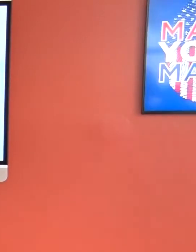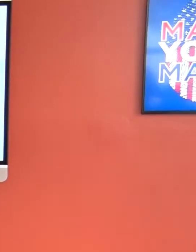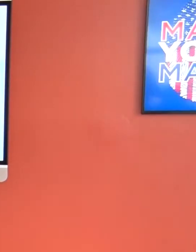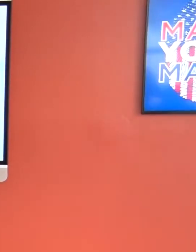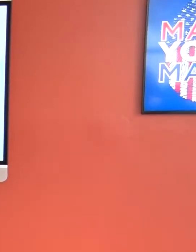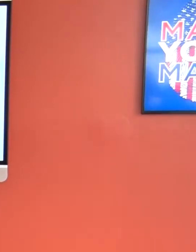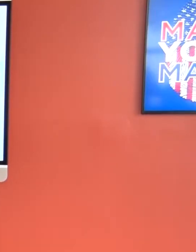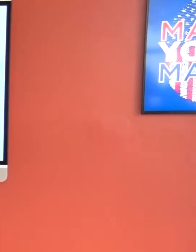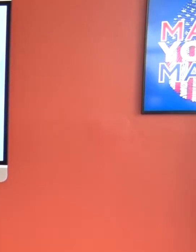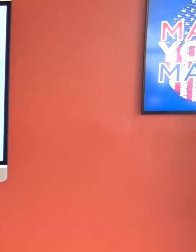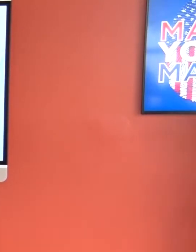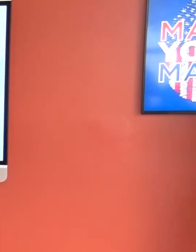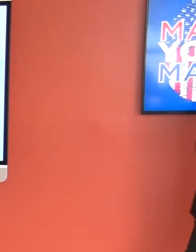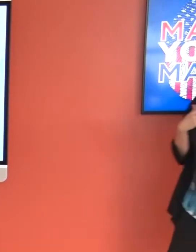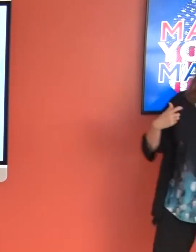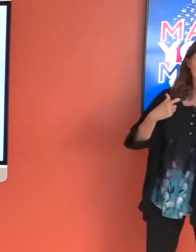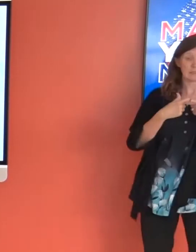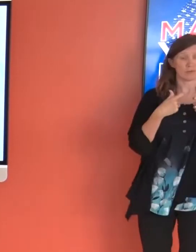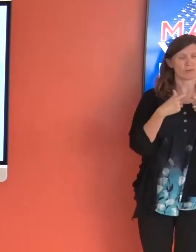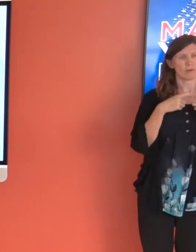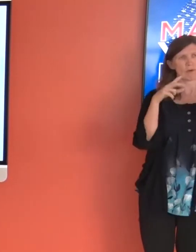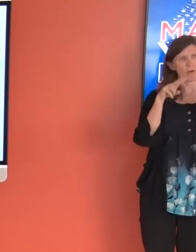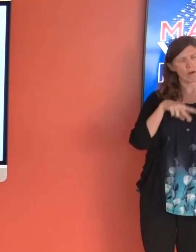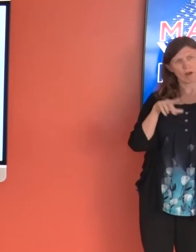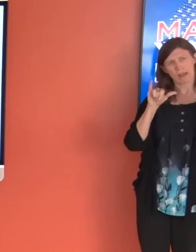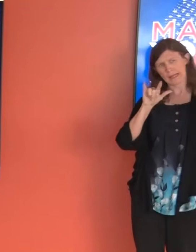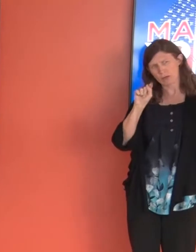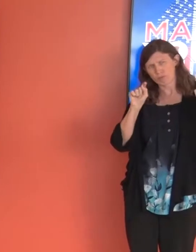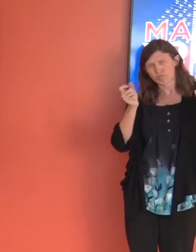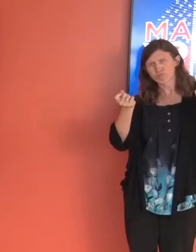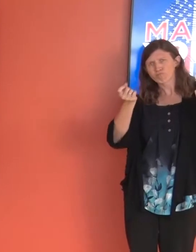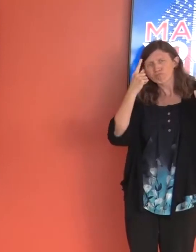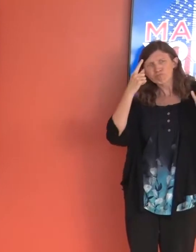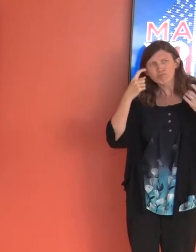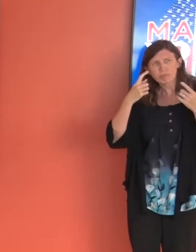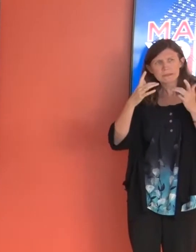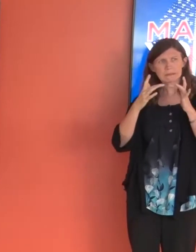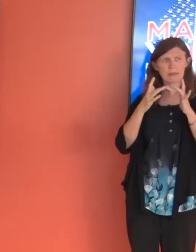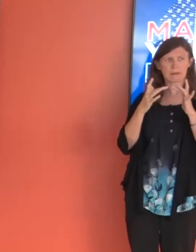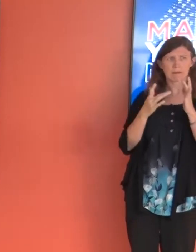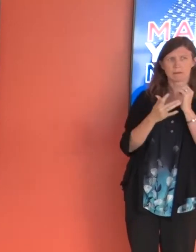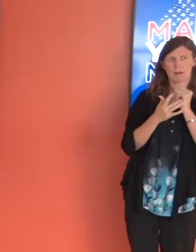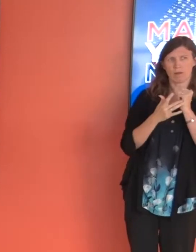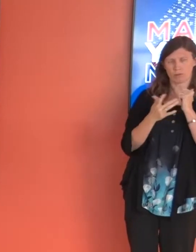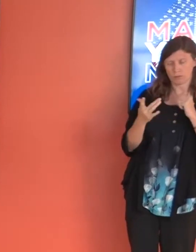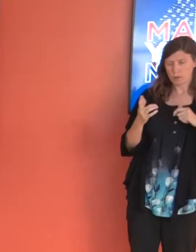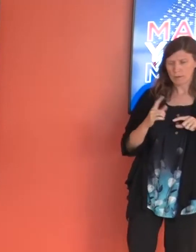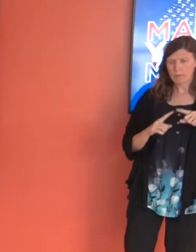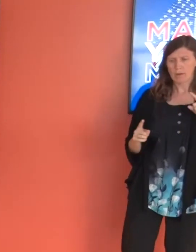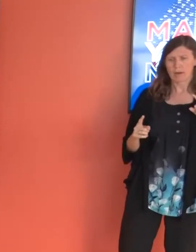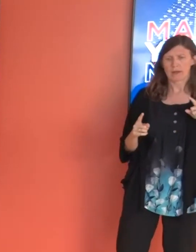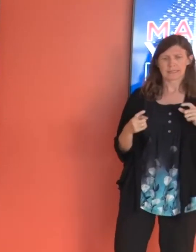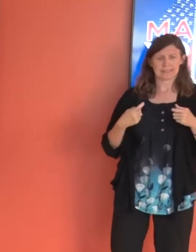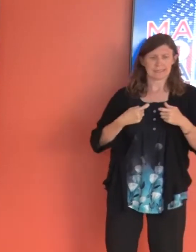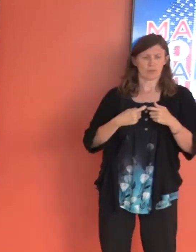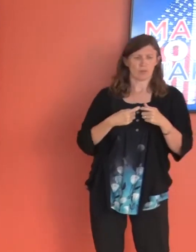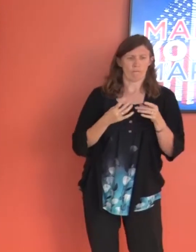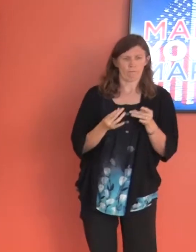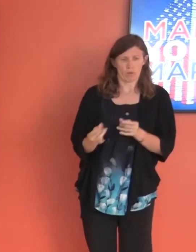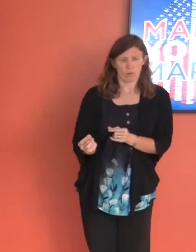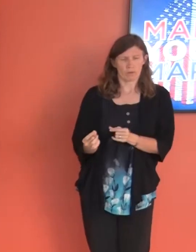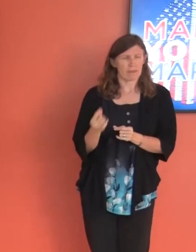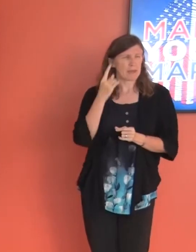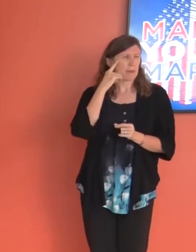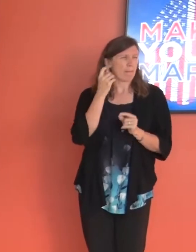literacy, saying that you understand technology, but digital fluency. Think about it as a language. When I first went